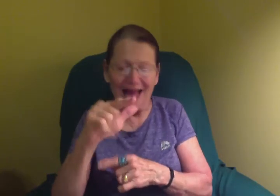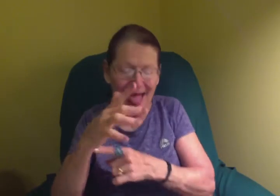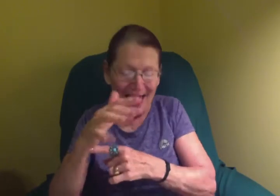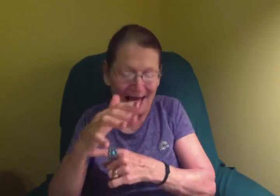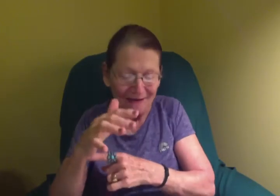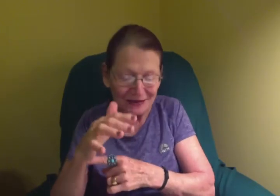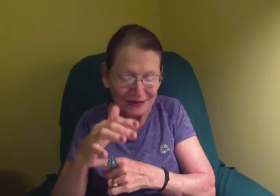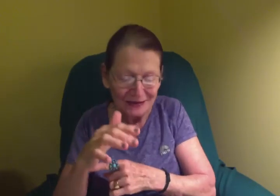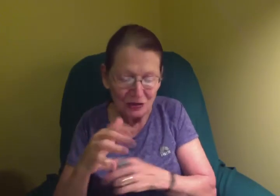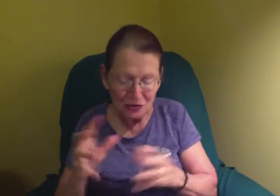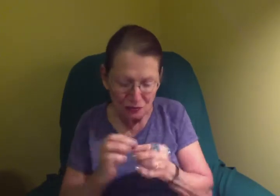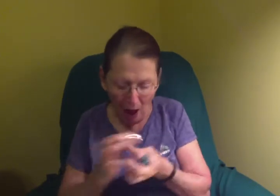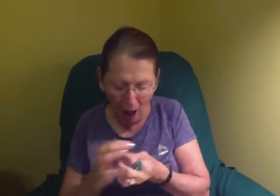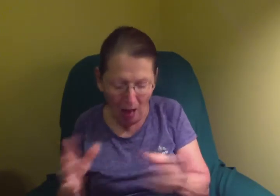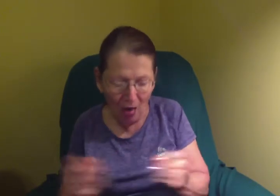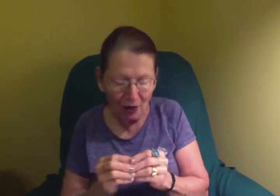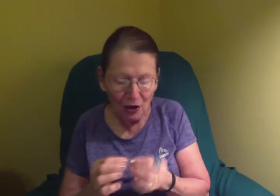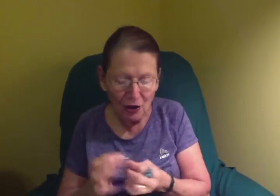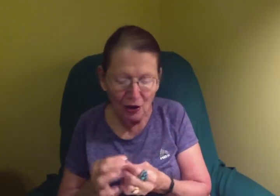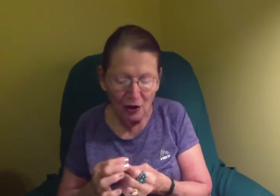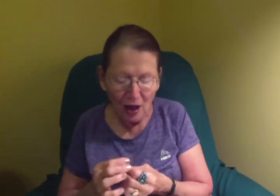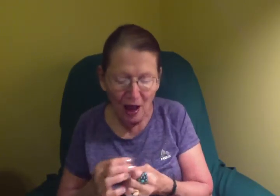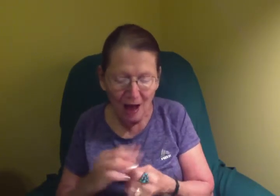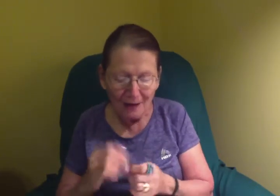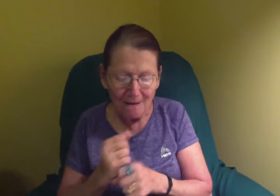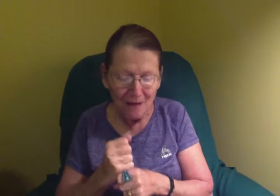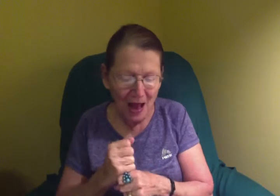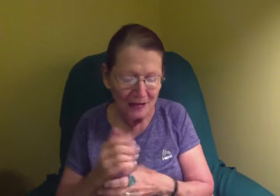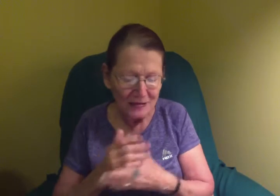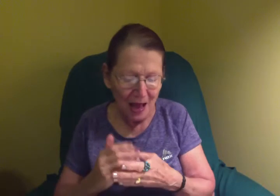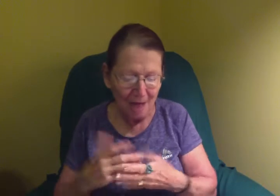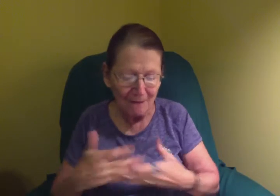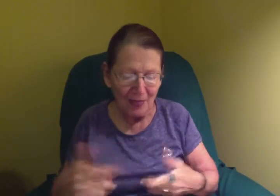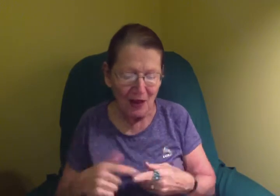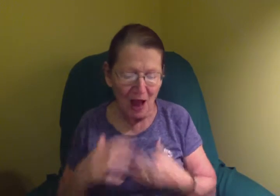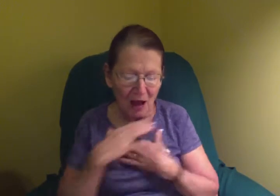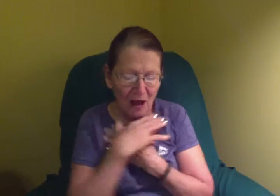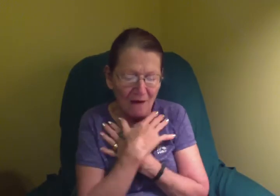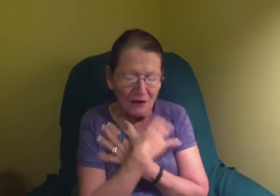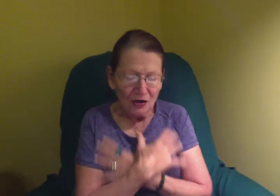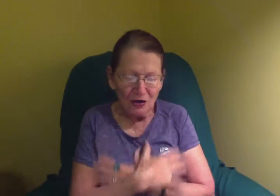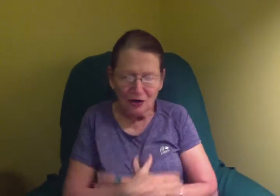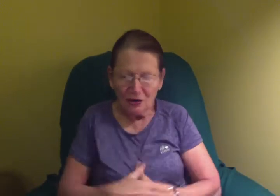to